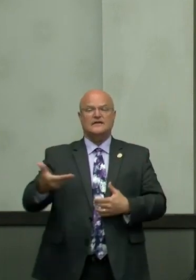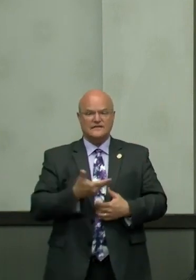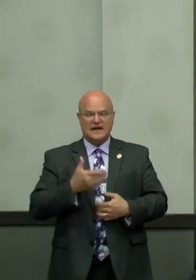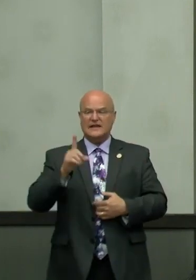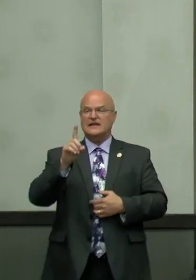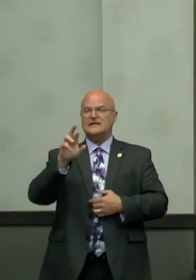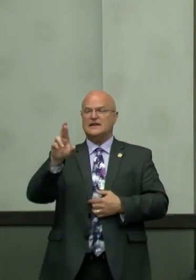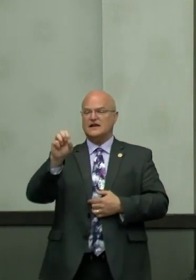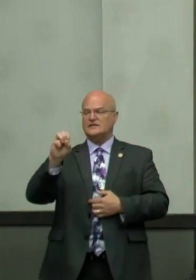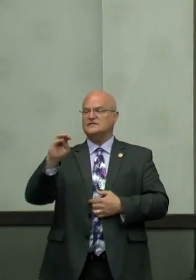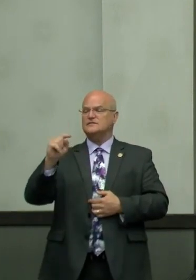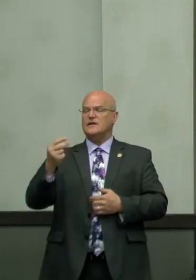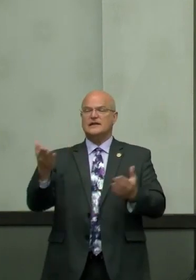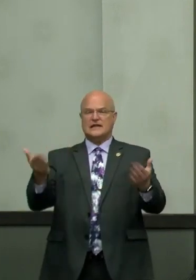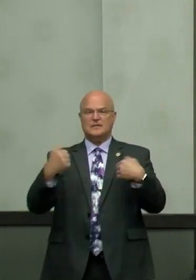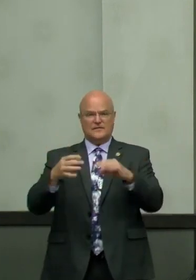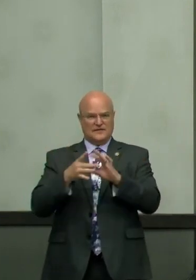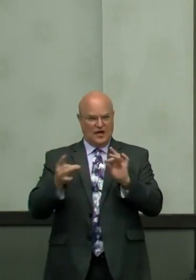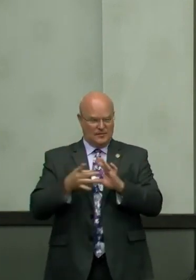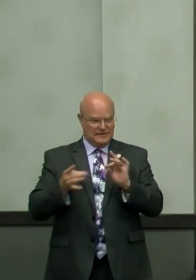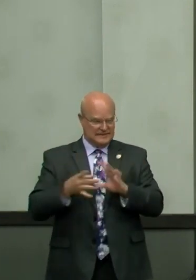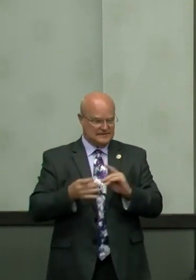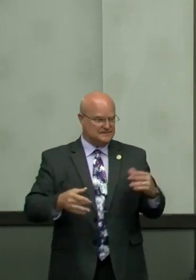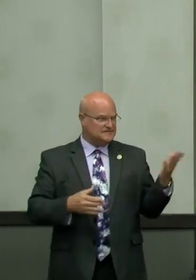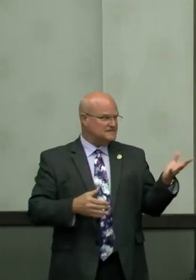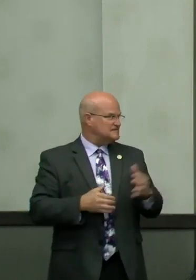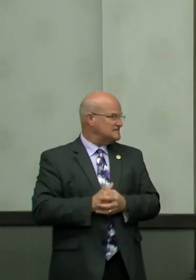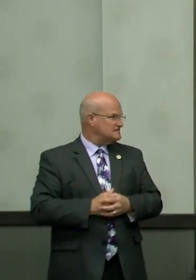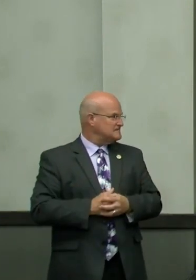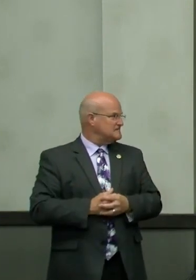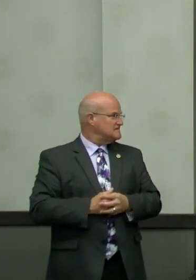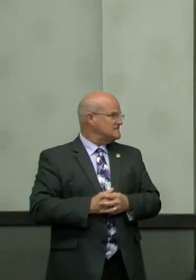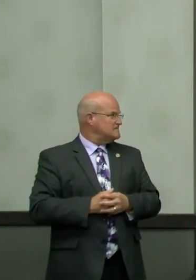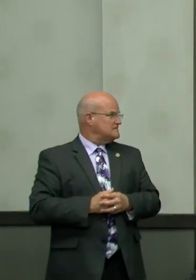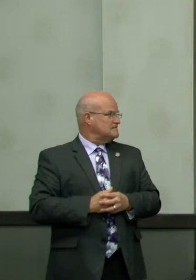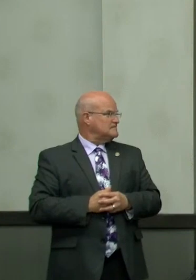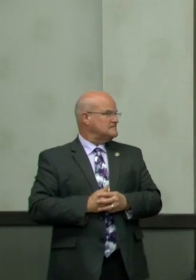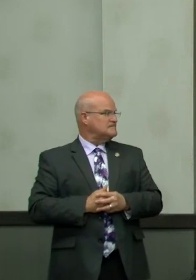invite Dr. Smith to come up for his comments.